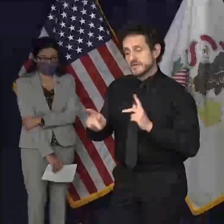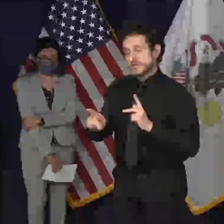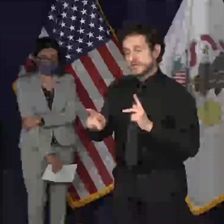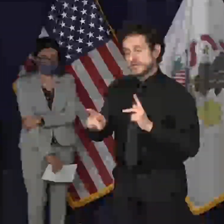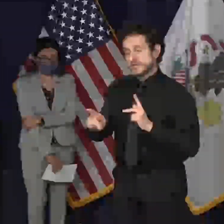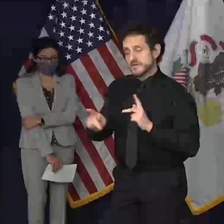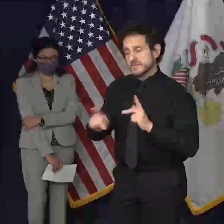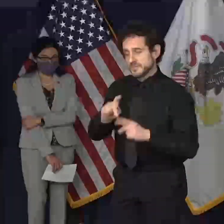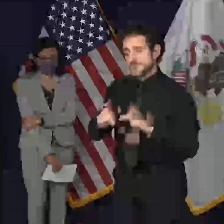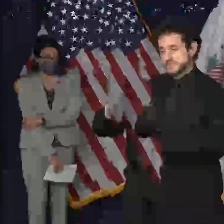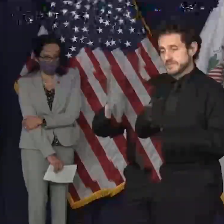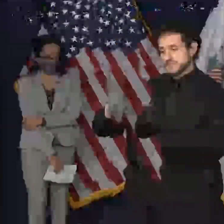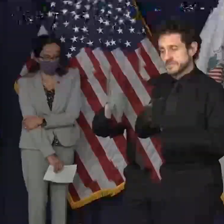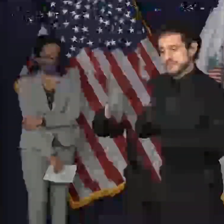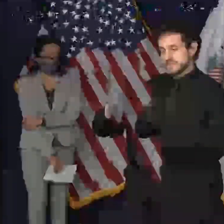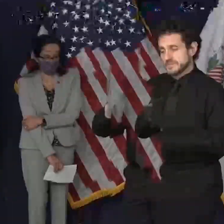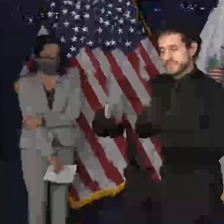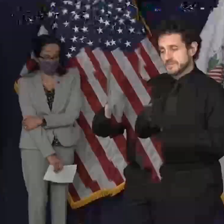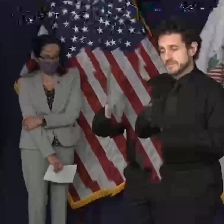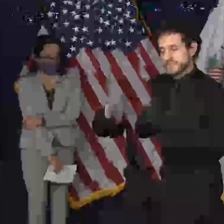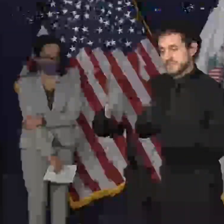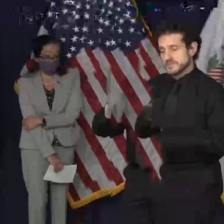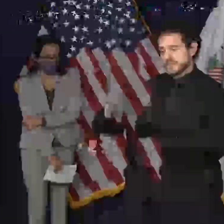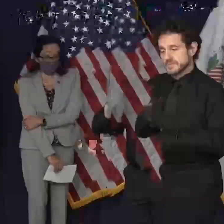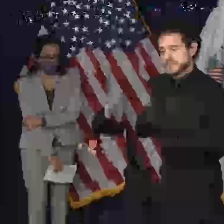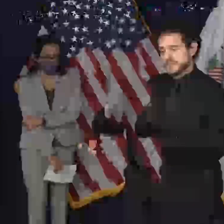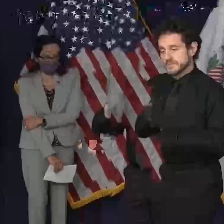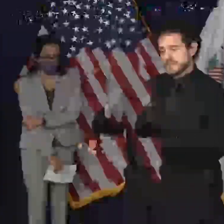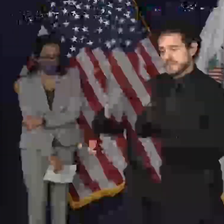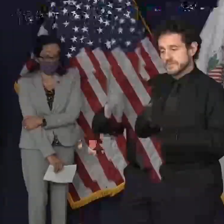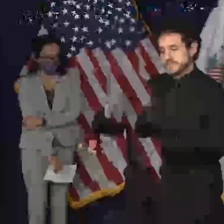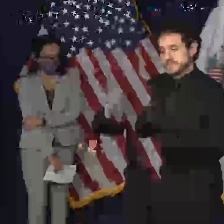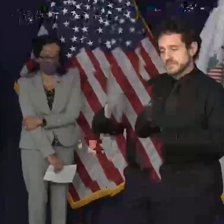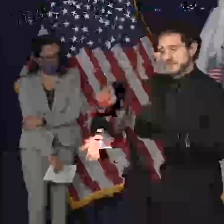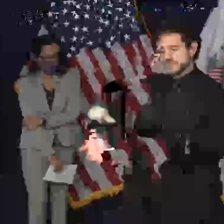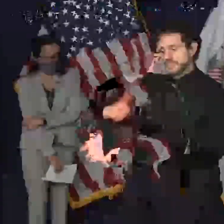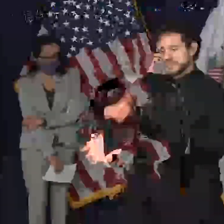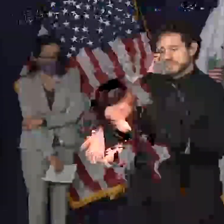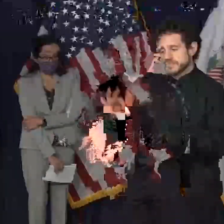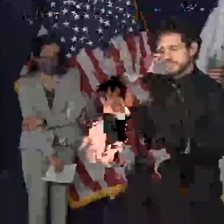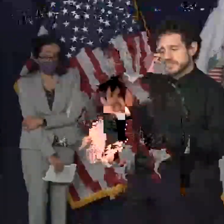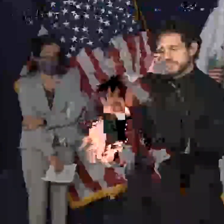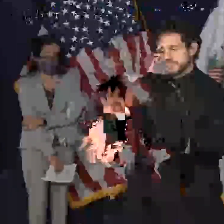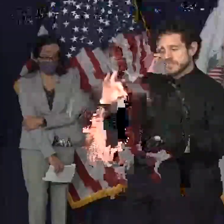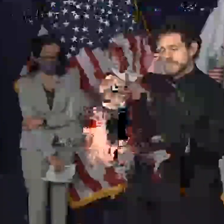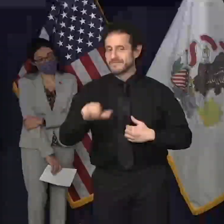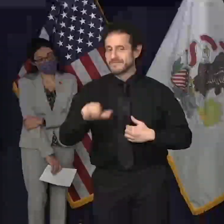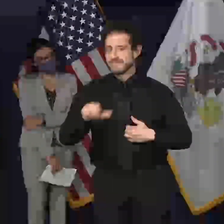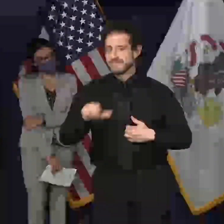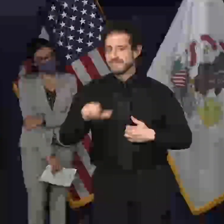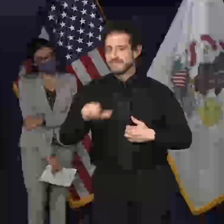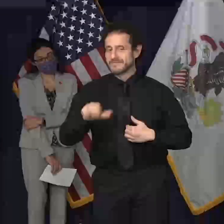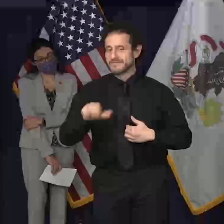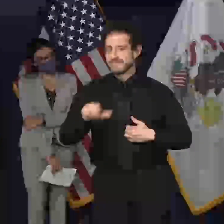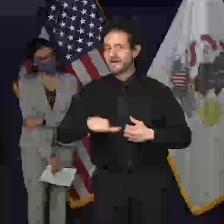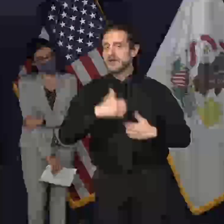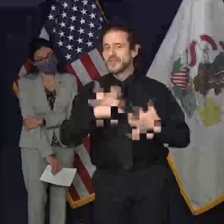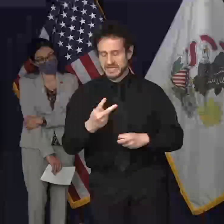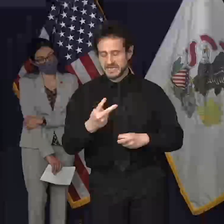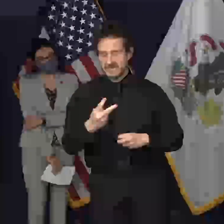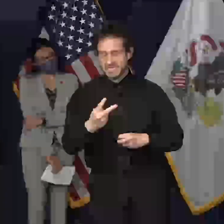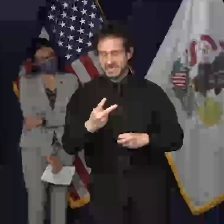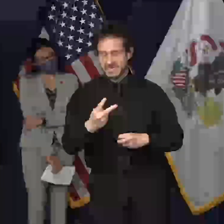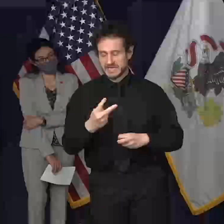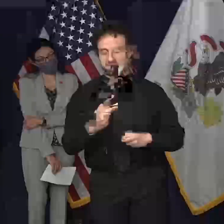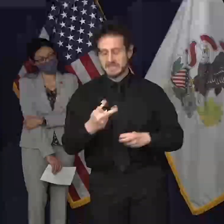Almost 90% of the fatalities have had an associated comorbidity, and we've seen that in data